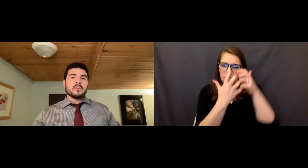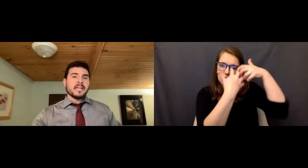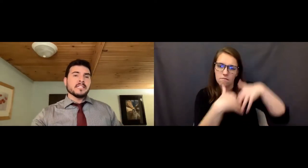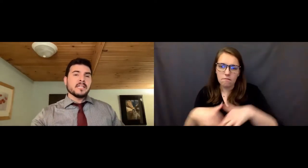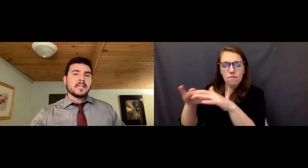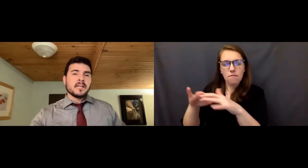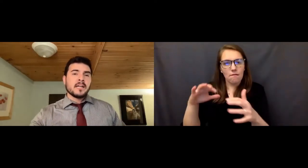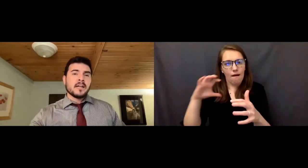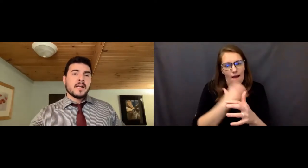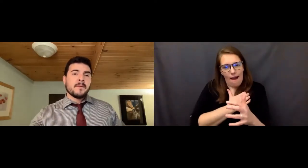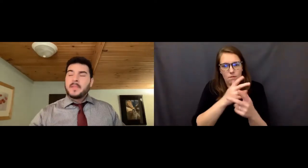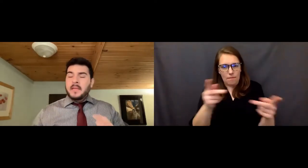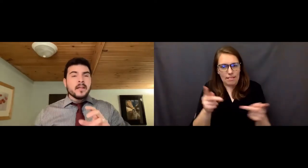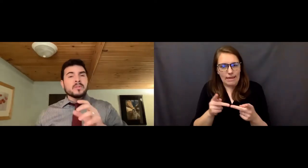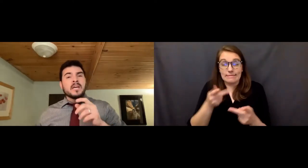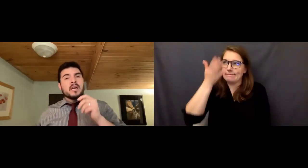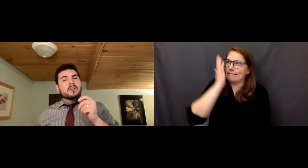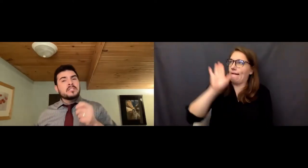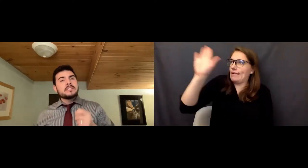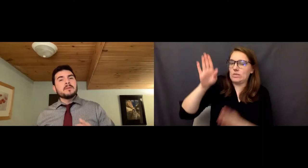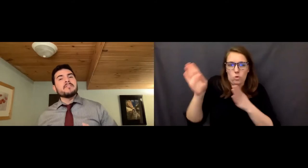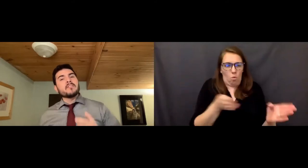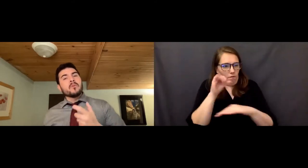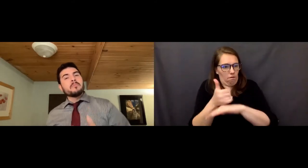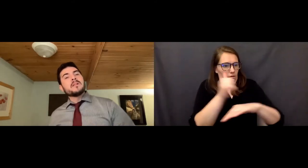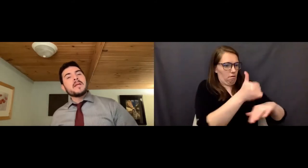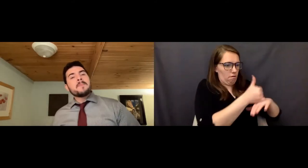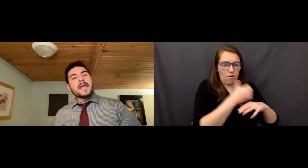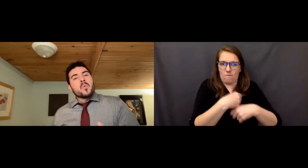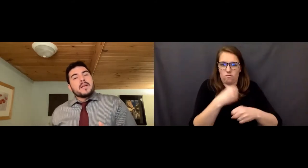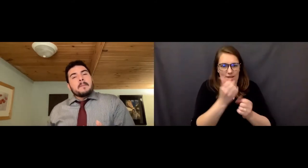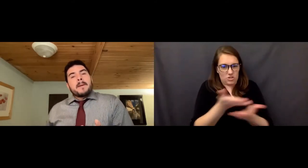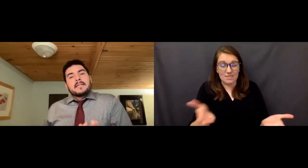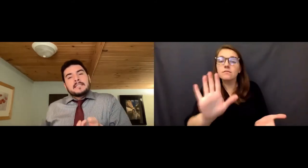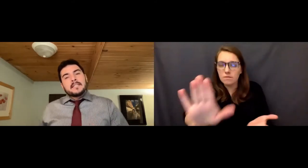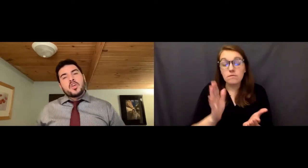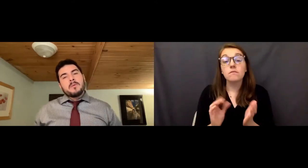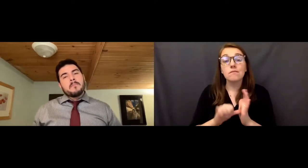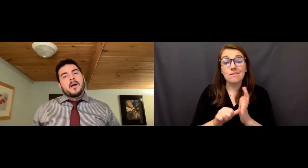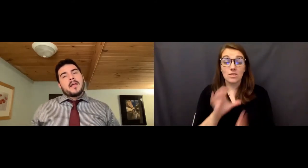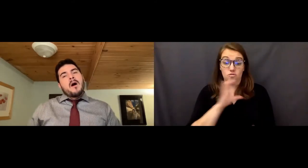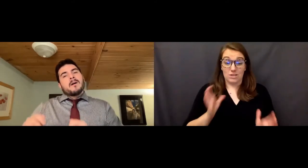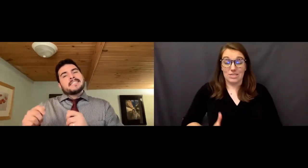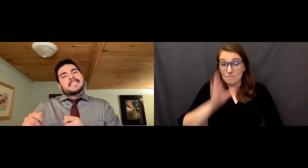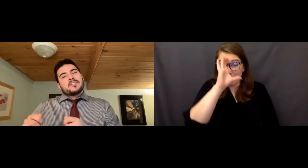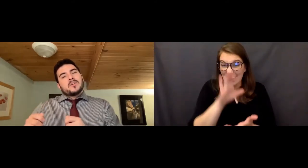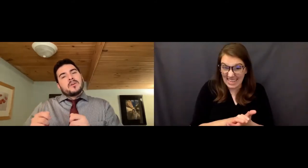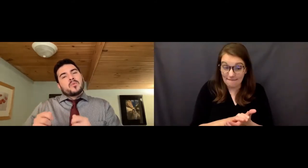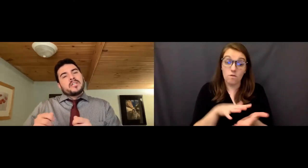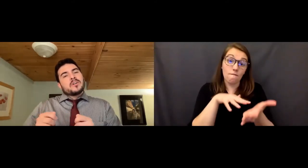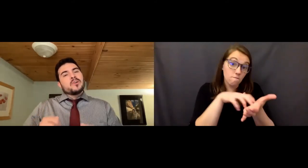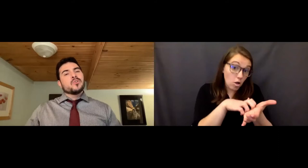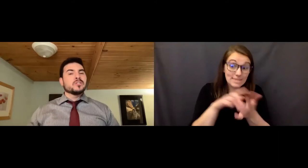God's creation. In other words, Christians believe that the vulnerability and coordinate dependencies of the human body are